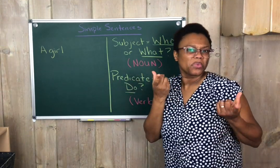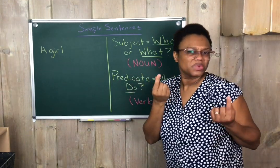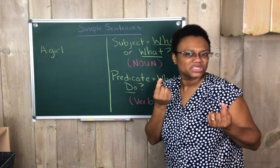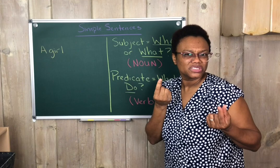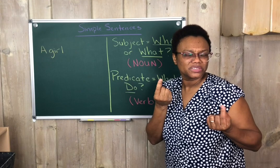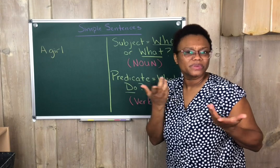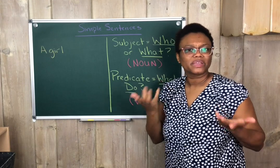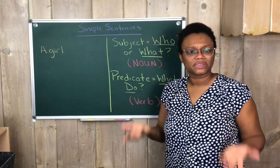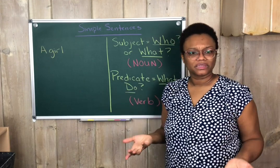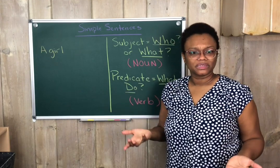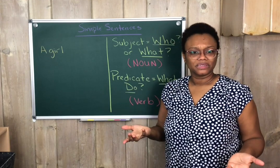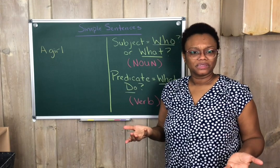What is the girl doing?